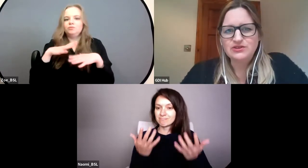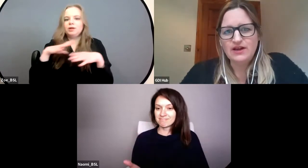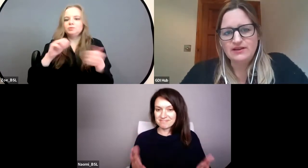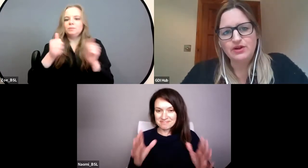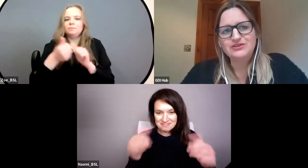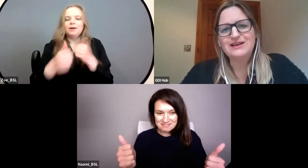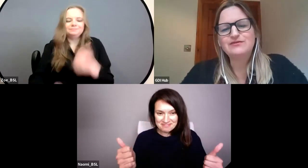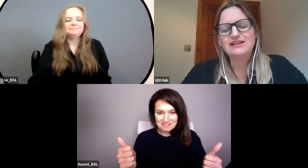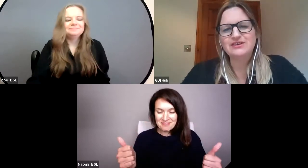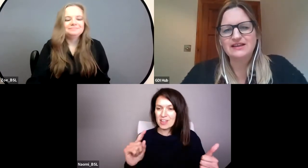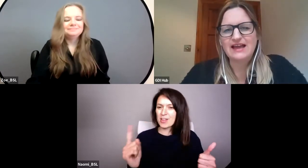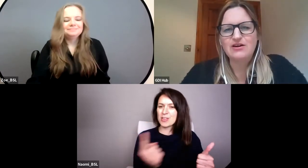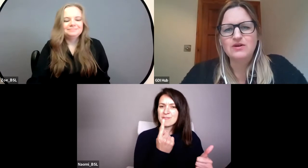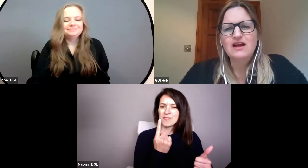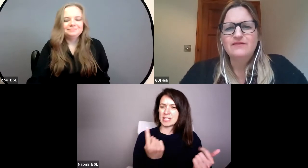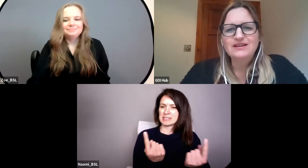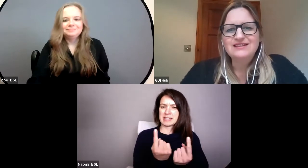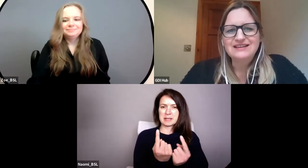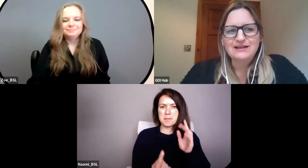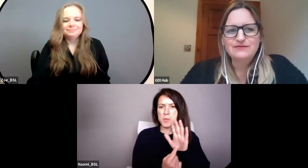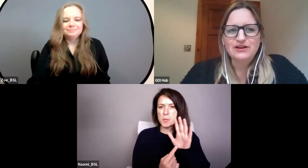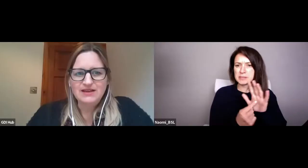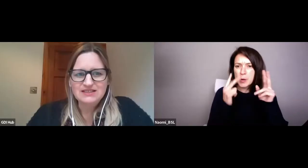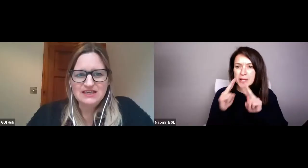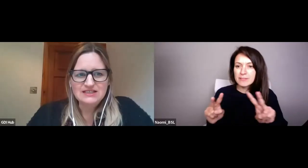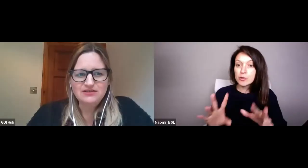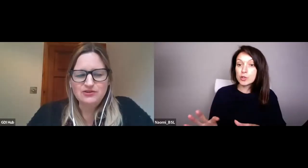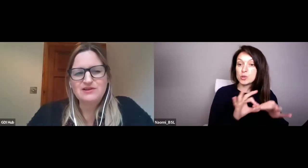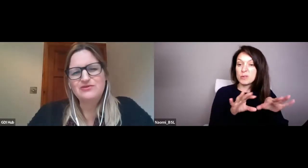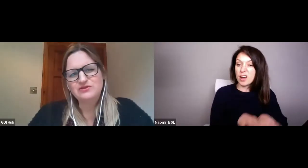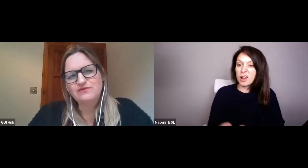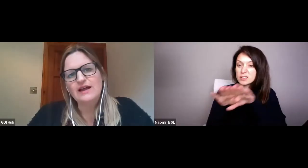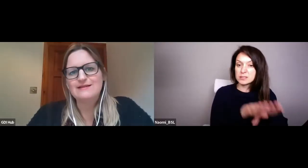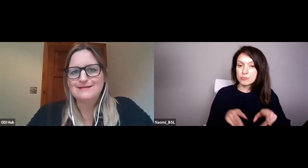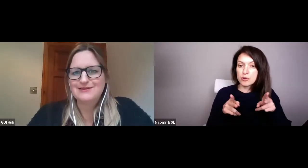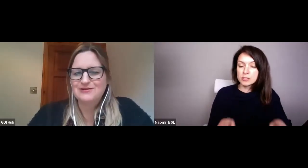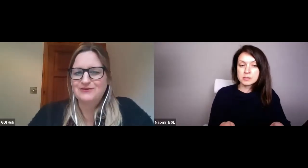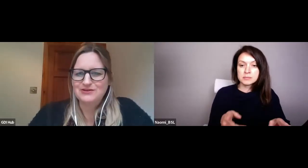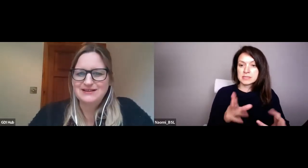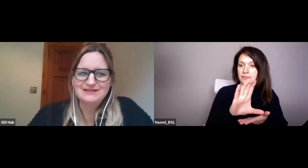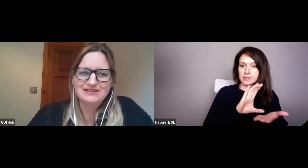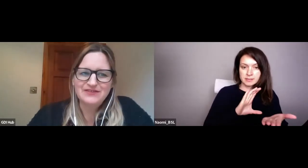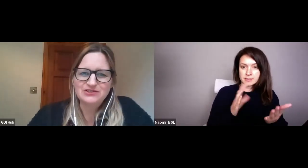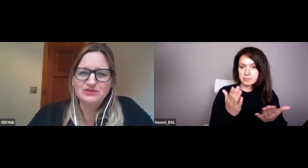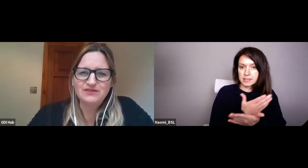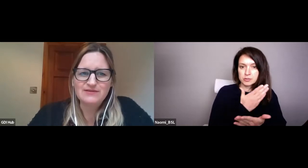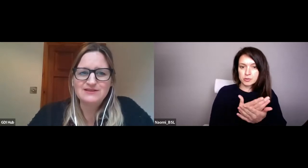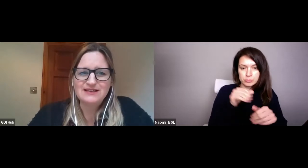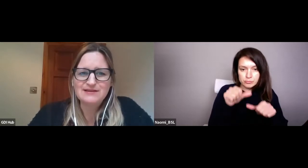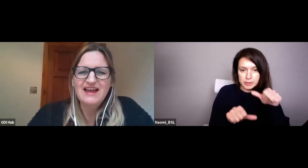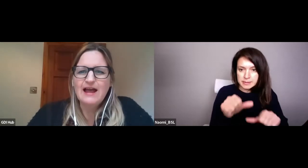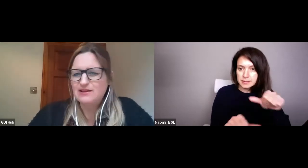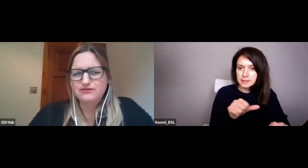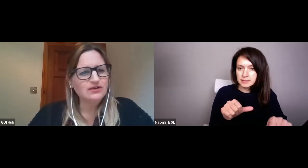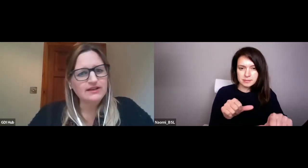for a unified approach. So that's really looking at how funding is fragmented across kind of student finances, local authorities, and individual